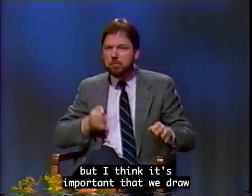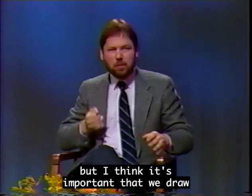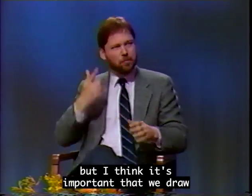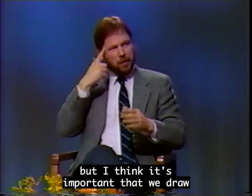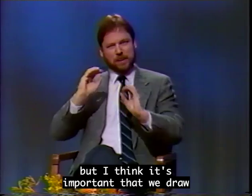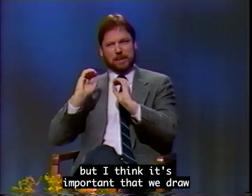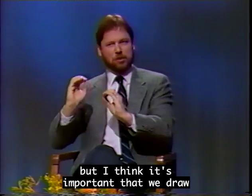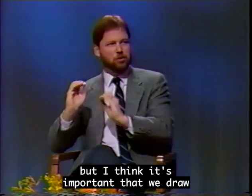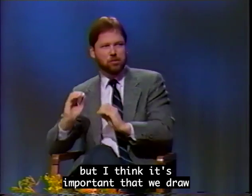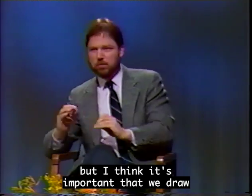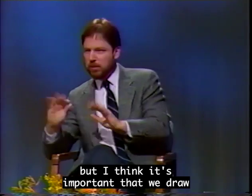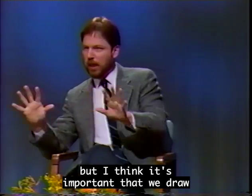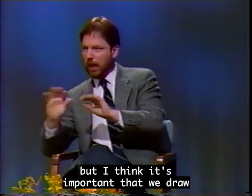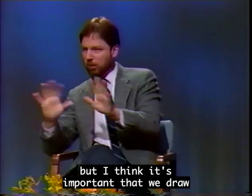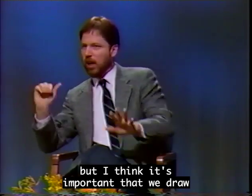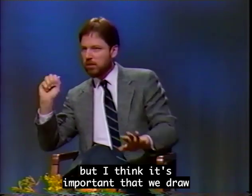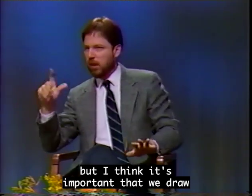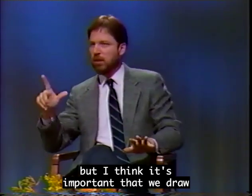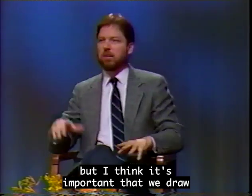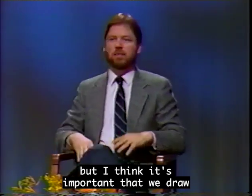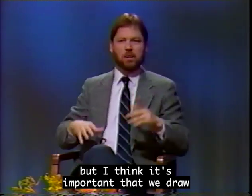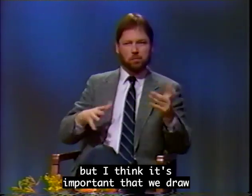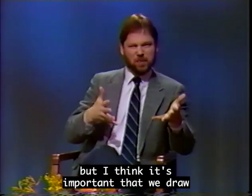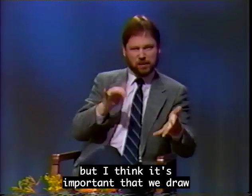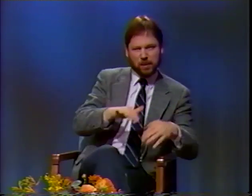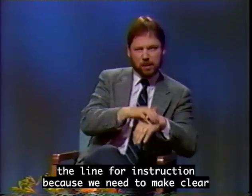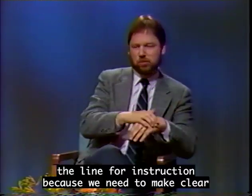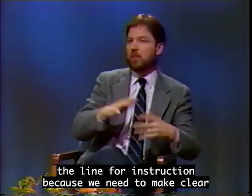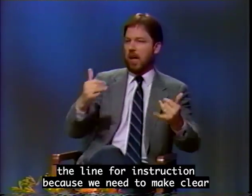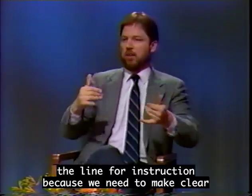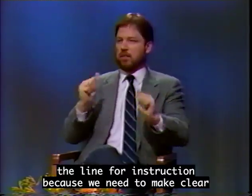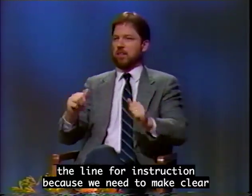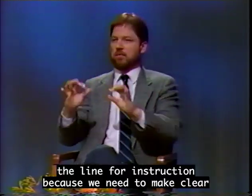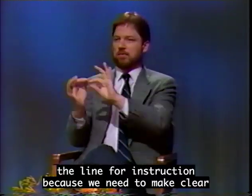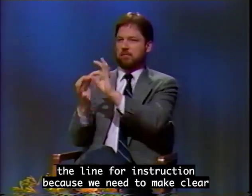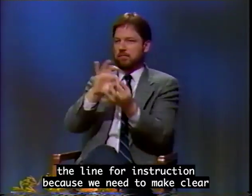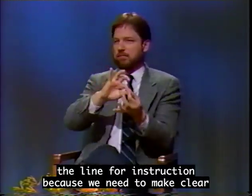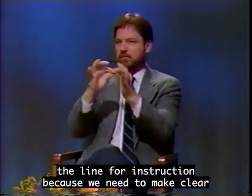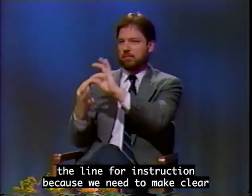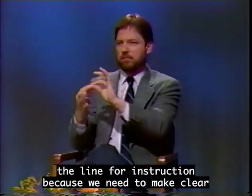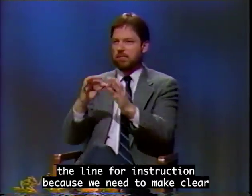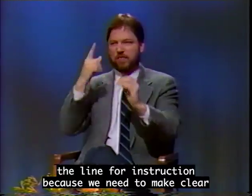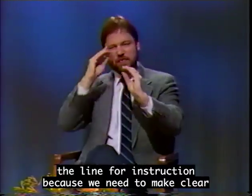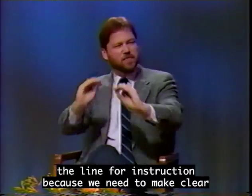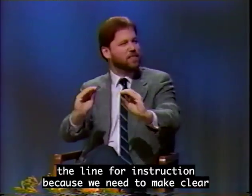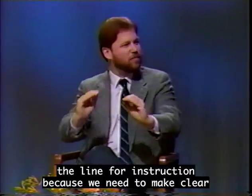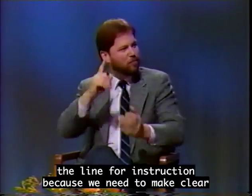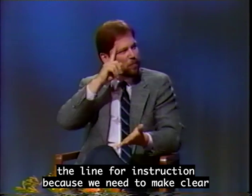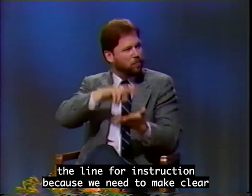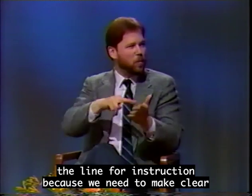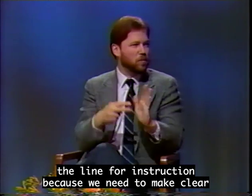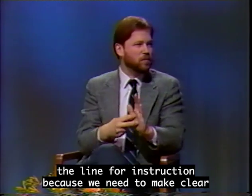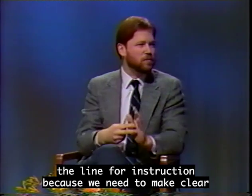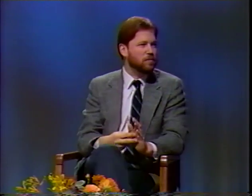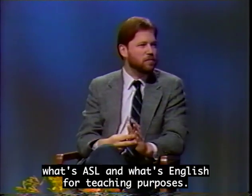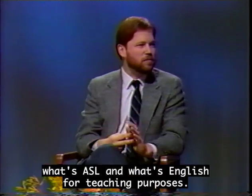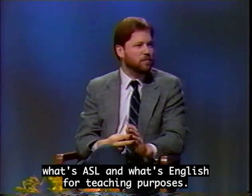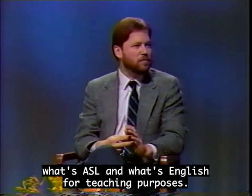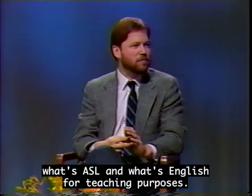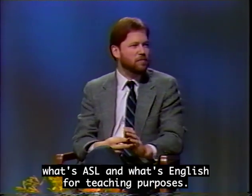But I think it's important that we draw the line for instruction, because we need to make clear what's